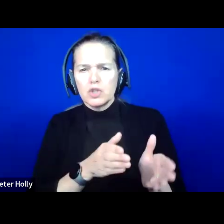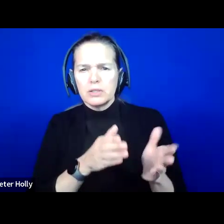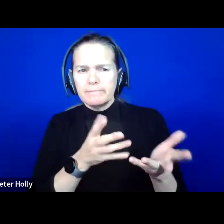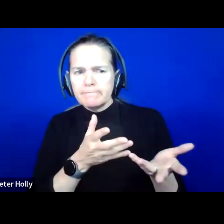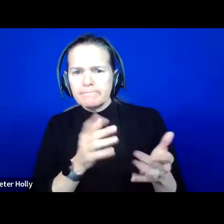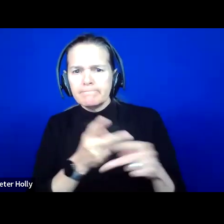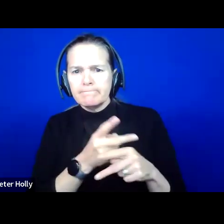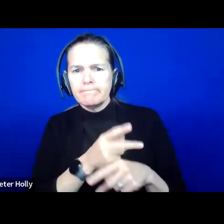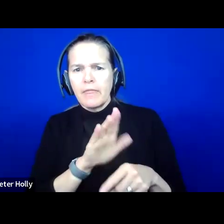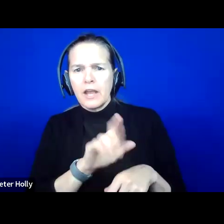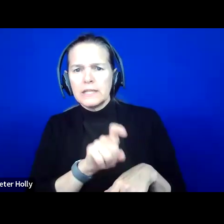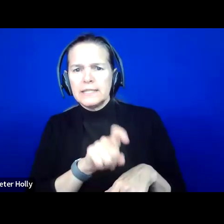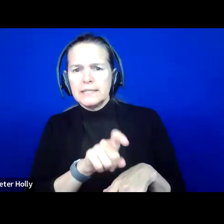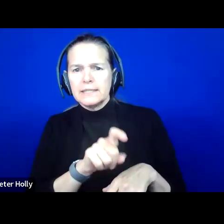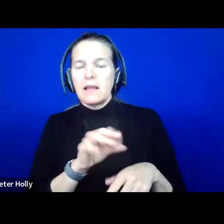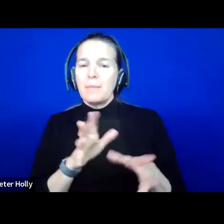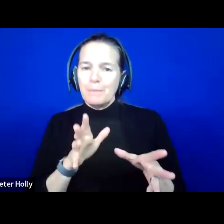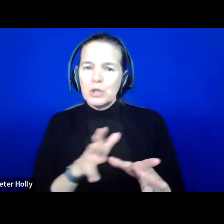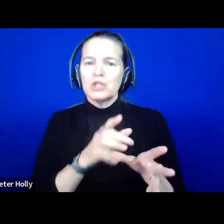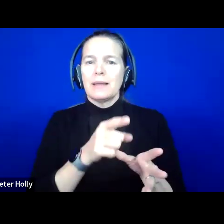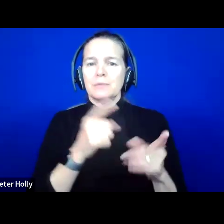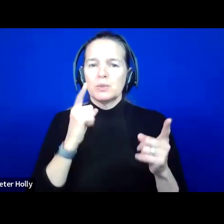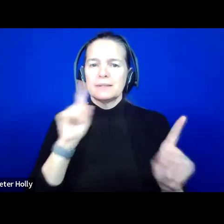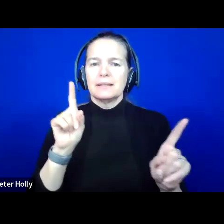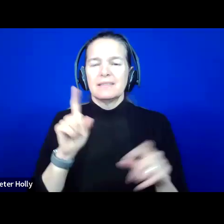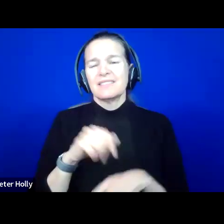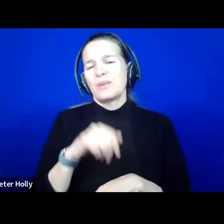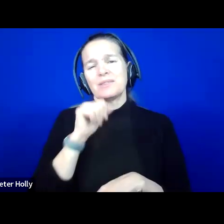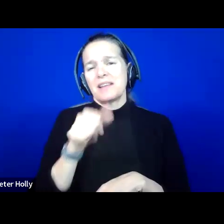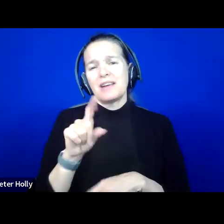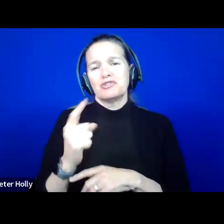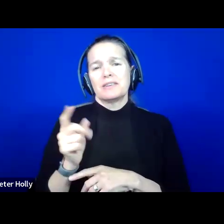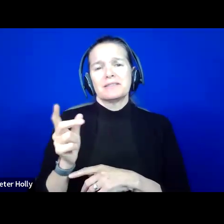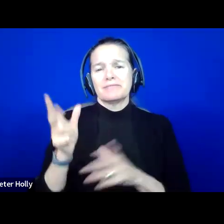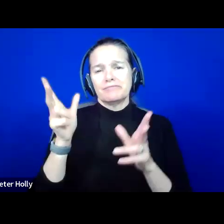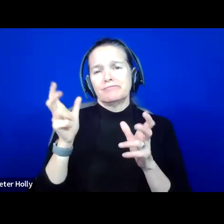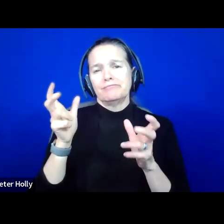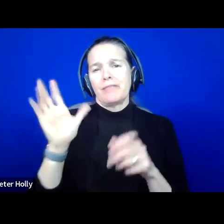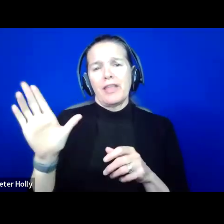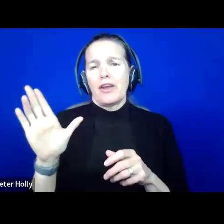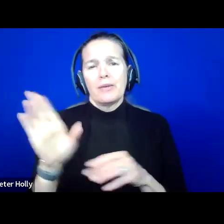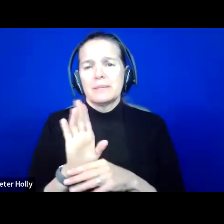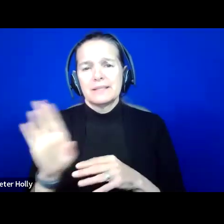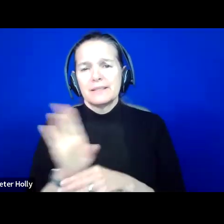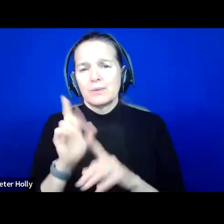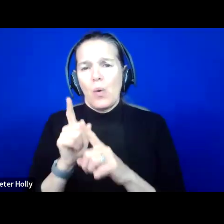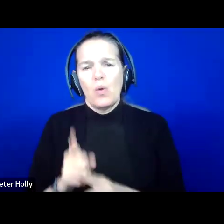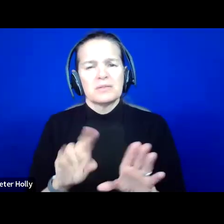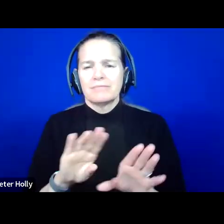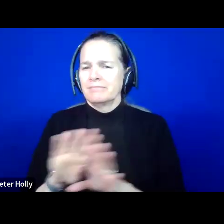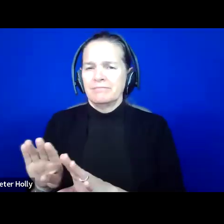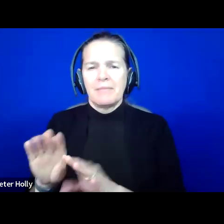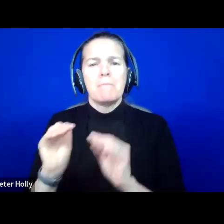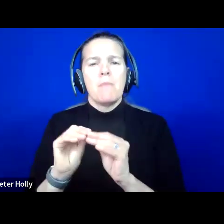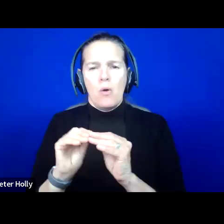pushing them to achieve success. So it's not just about listening to their business goals, it's about understanding